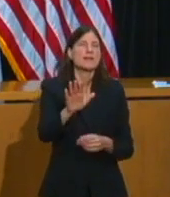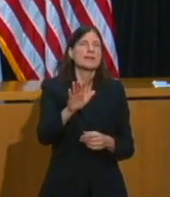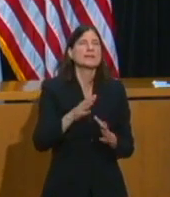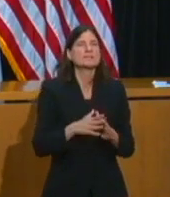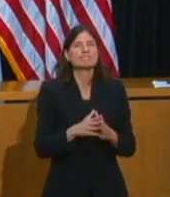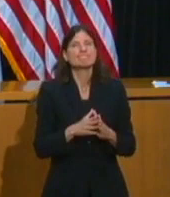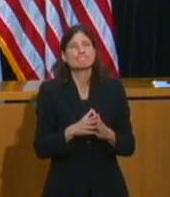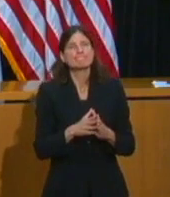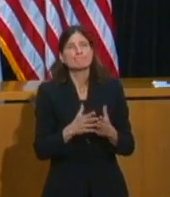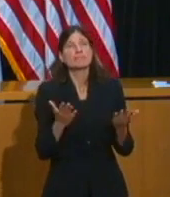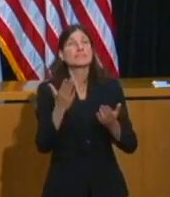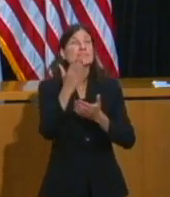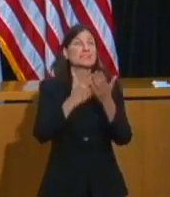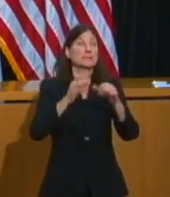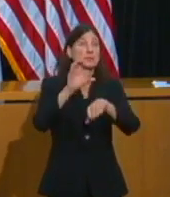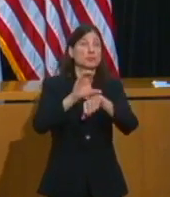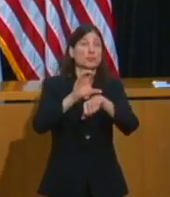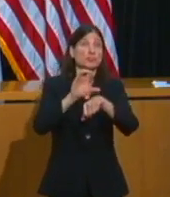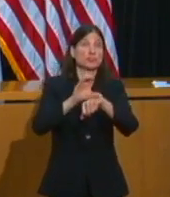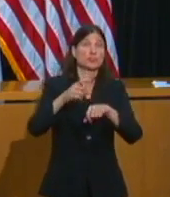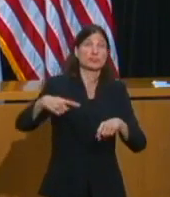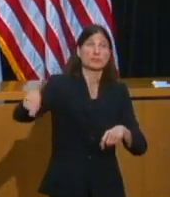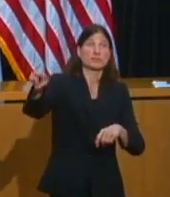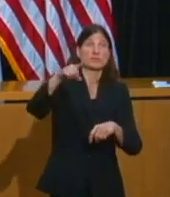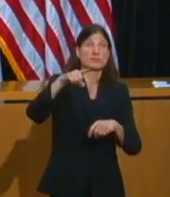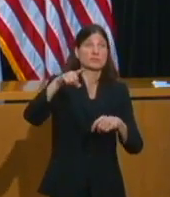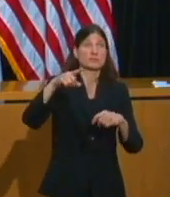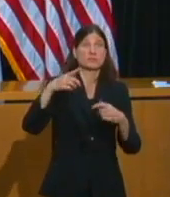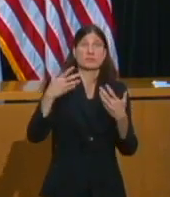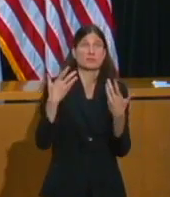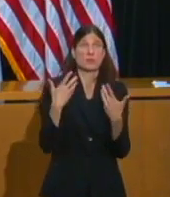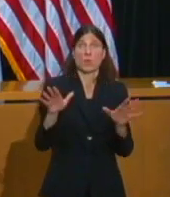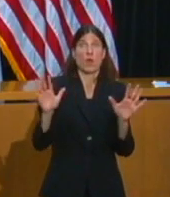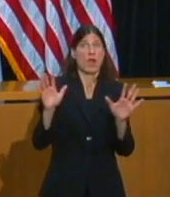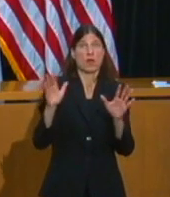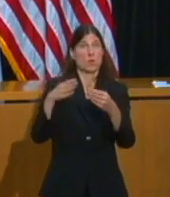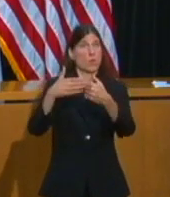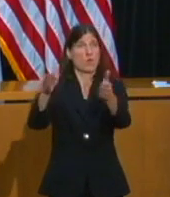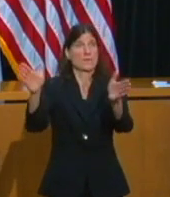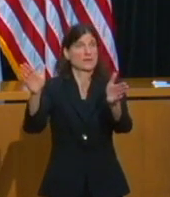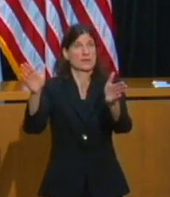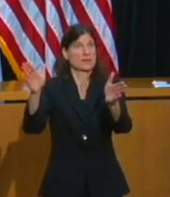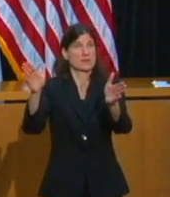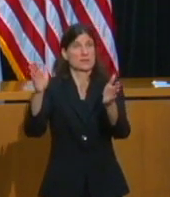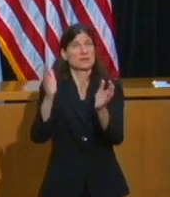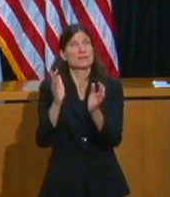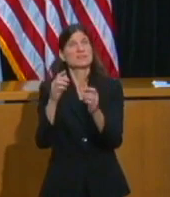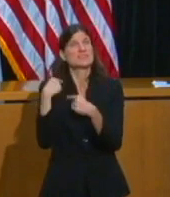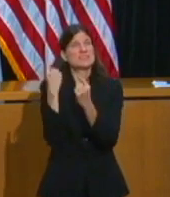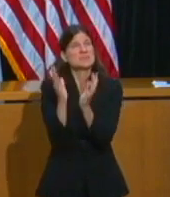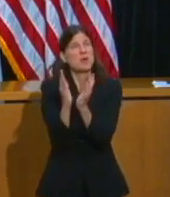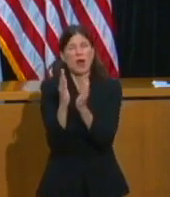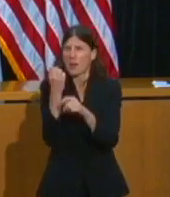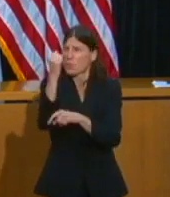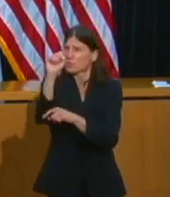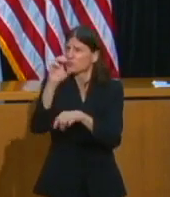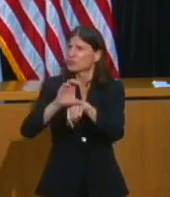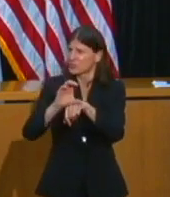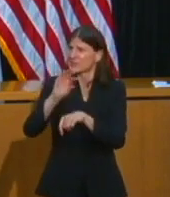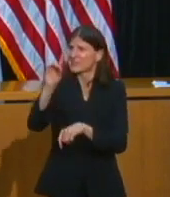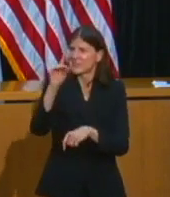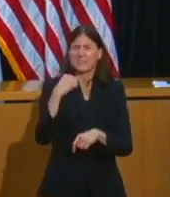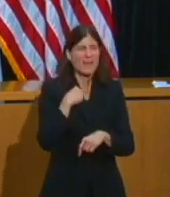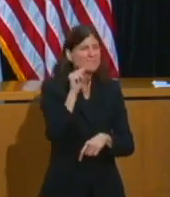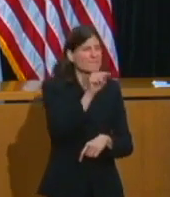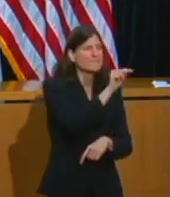protests on one thing or another during the course of the pandemic and during the course of the orders we've had in place. And